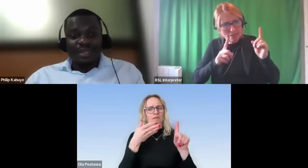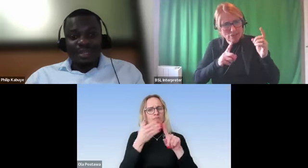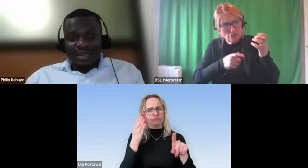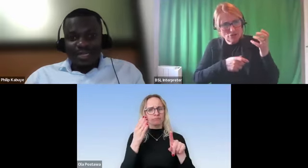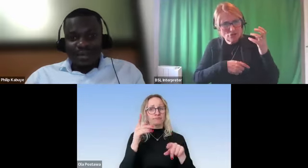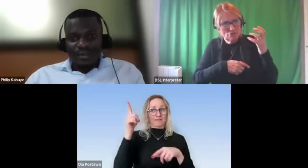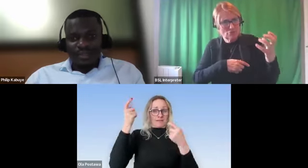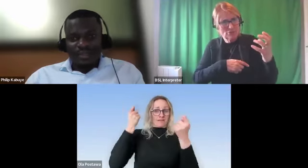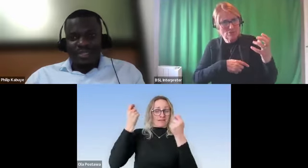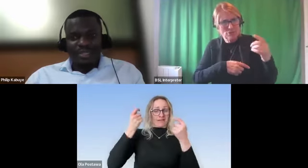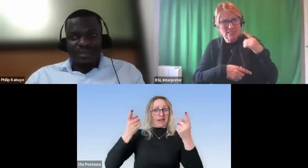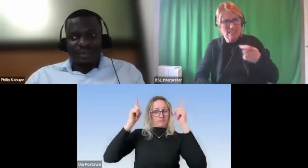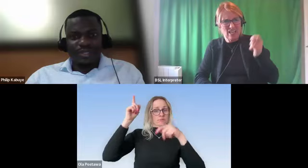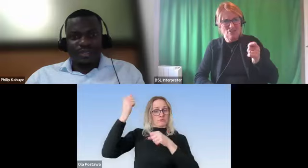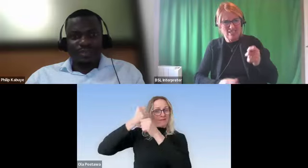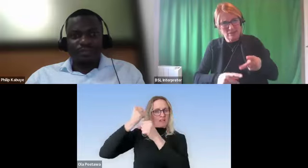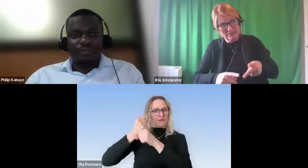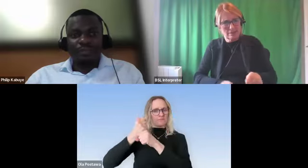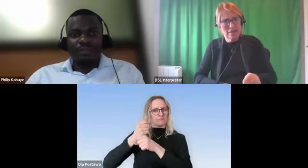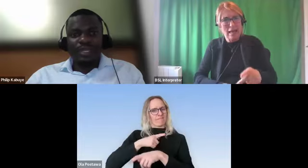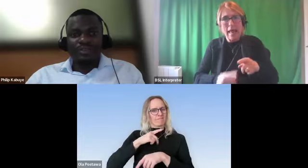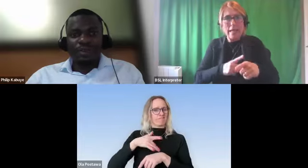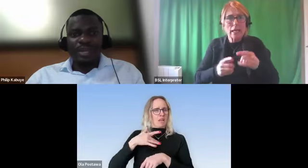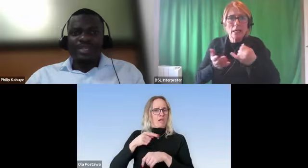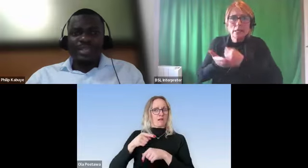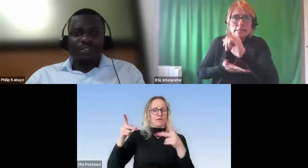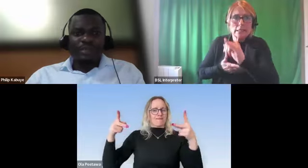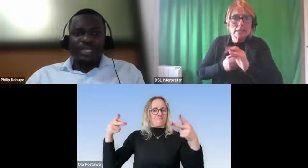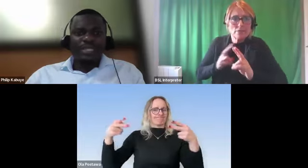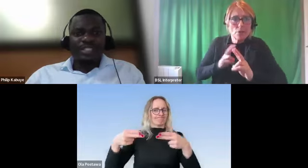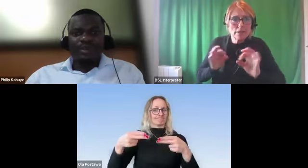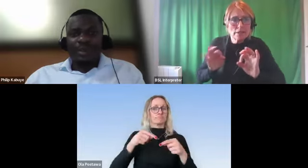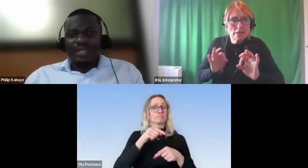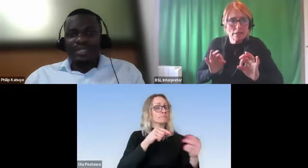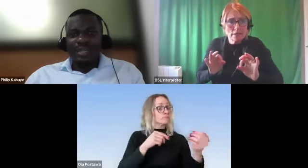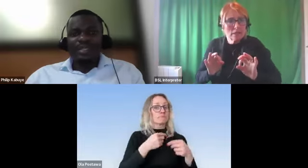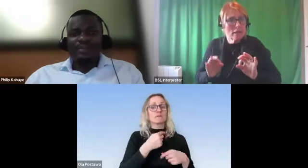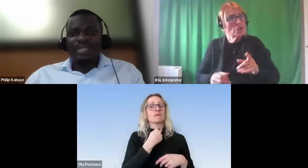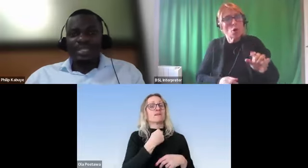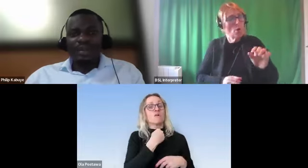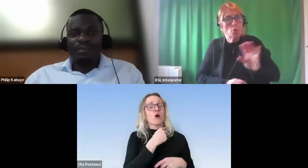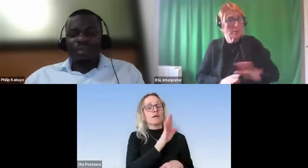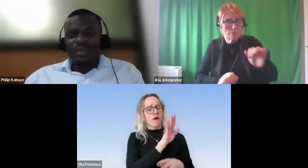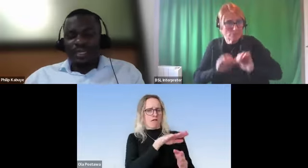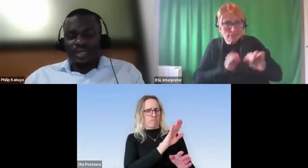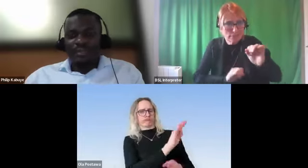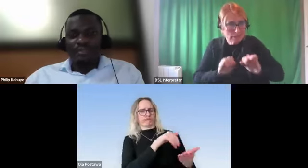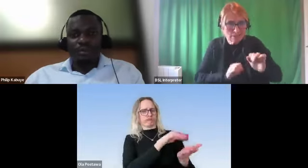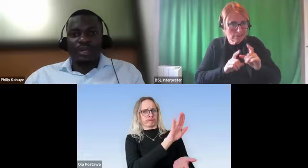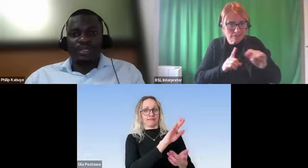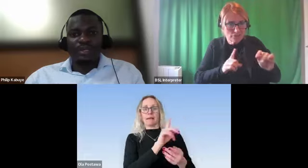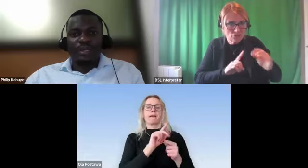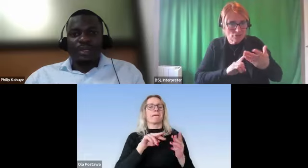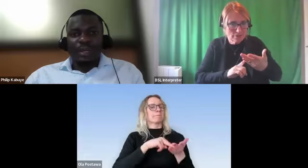justify crackdown on dissenting voices. So instead of protecting digital rights, as we see some